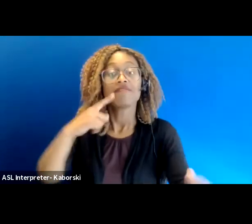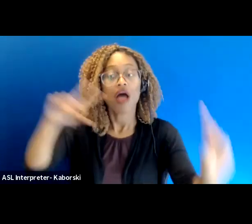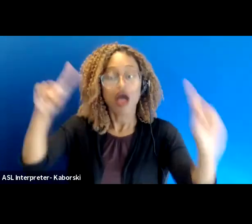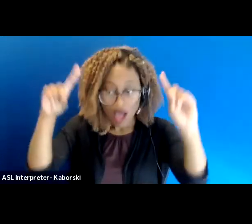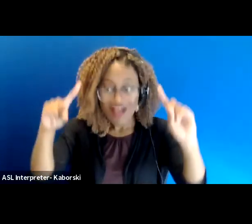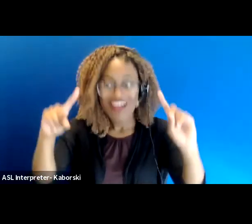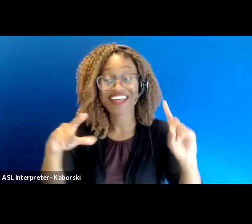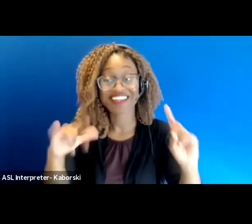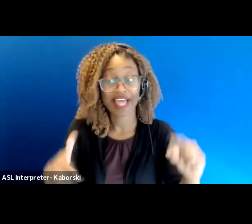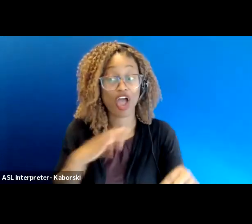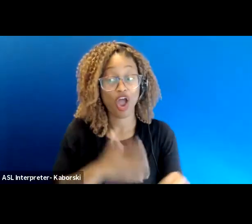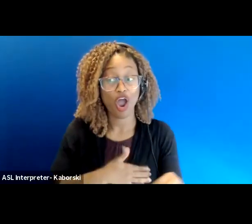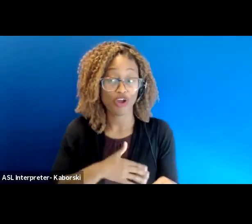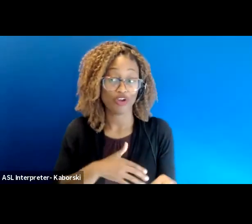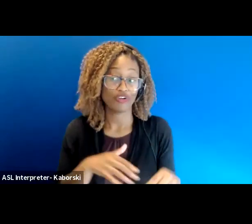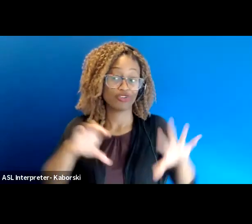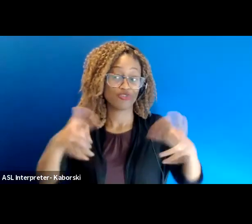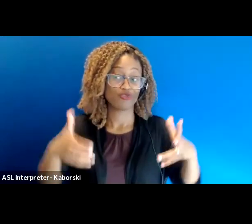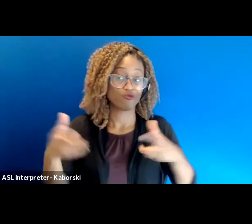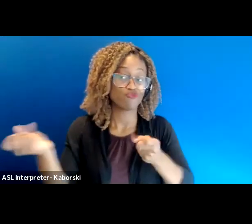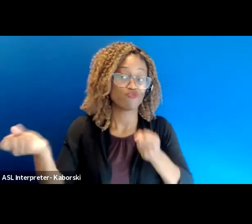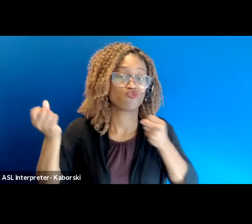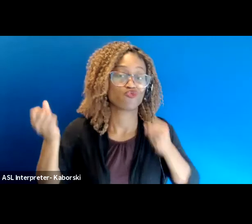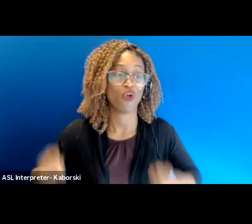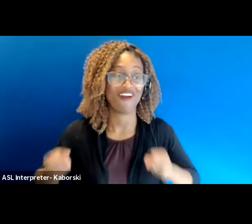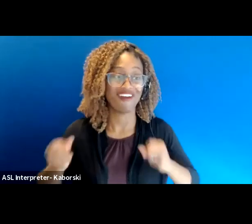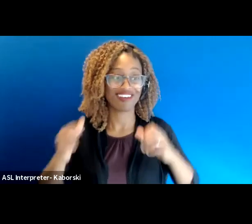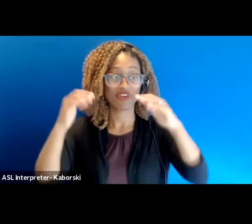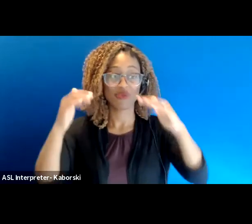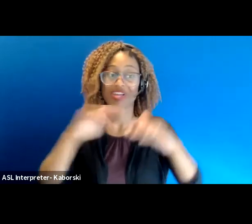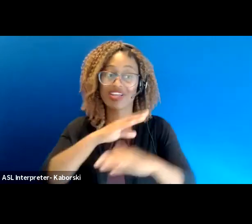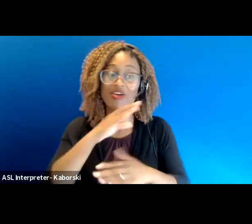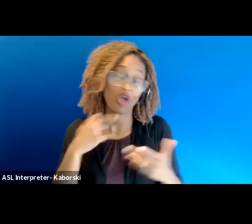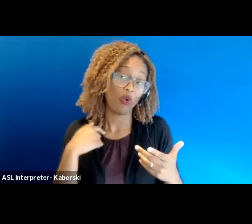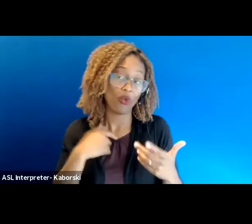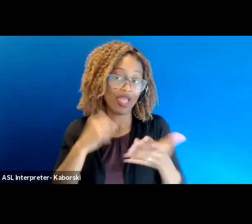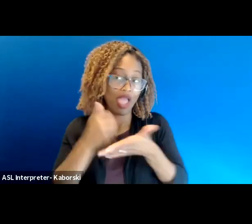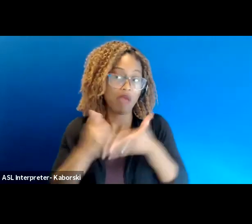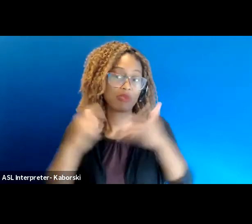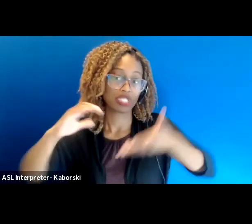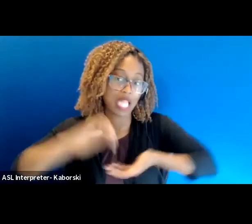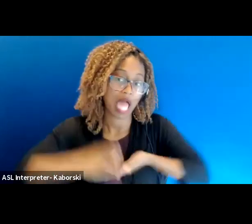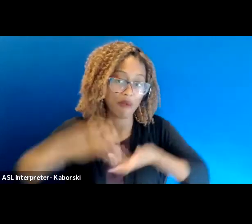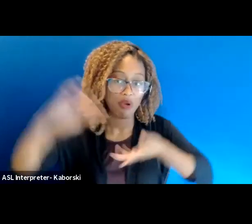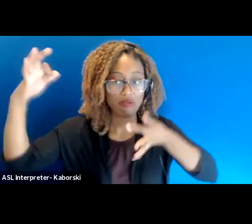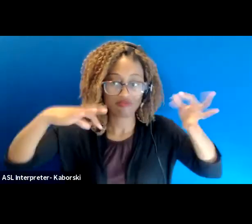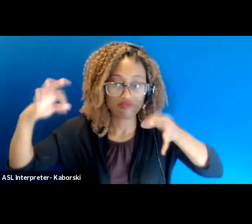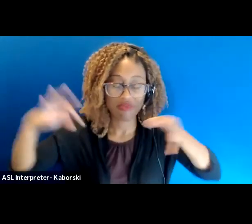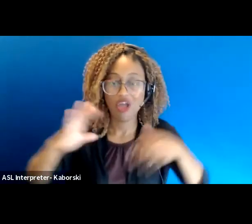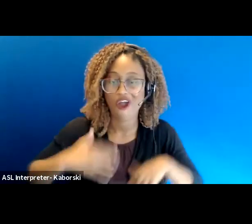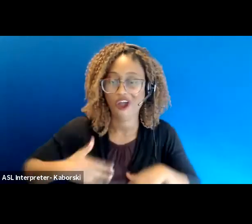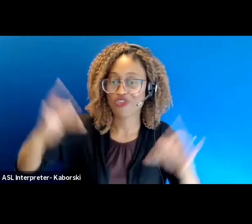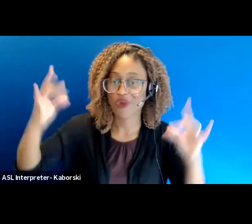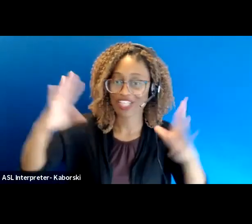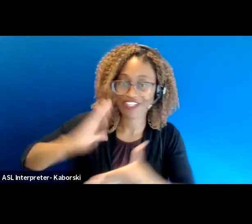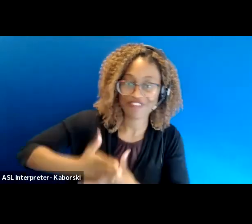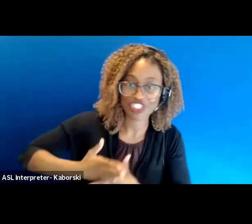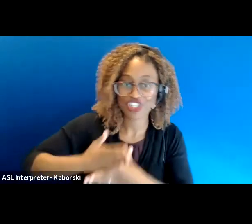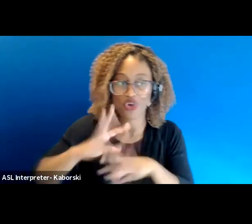group stronger and allowed us to collaborate on our crisis intervention